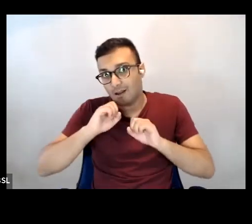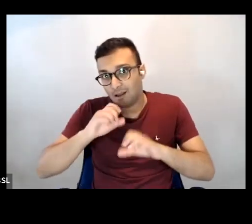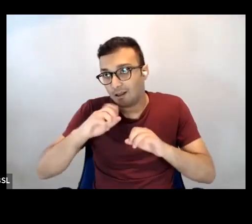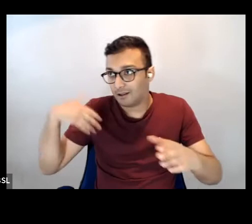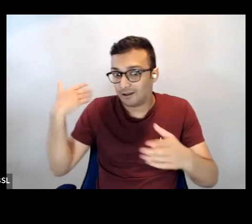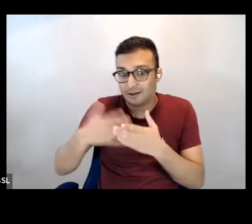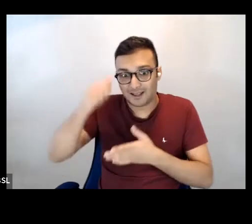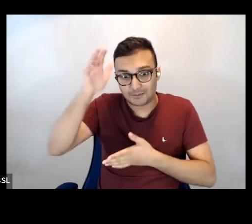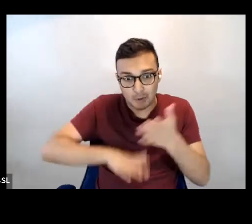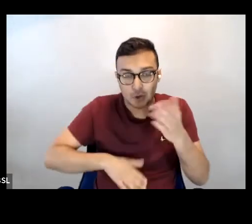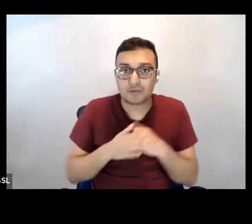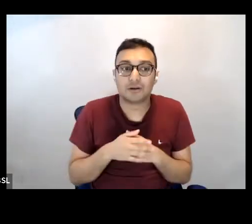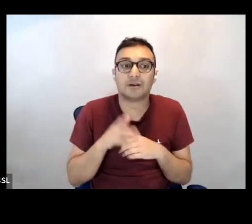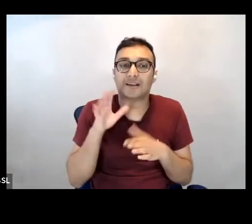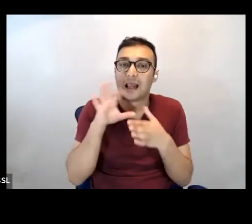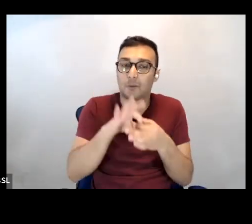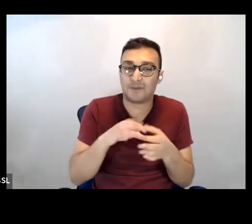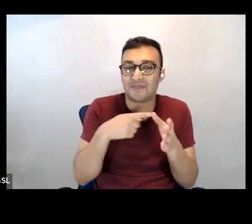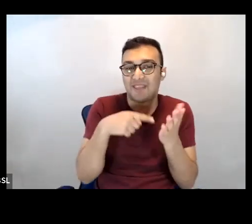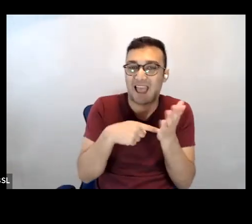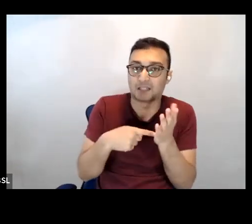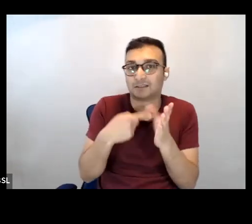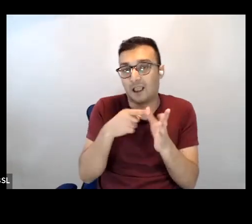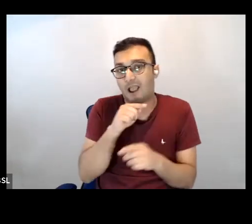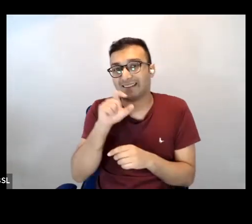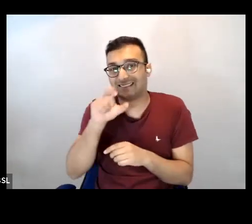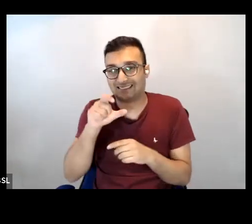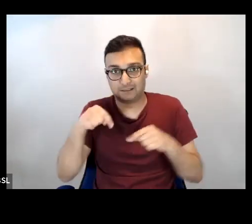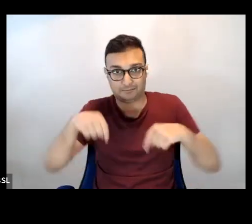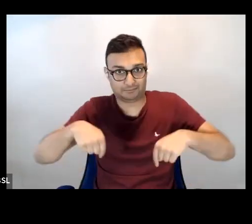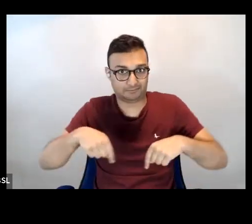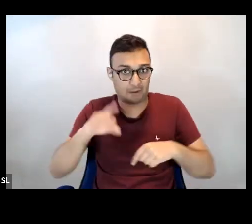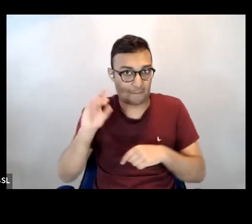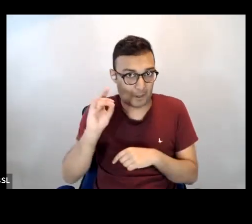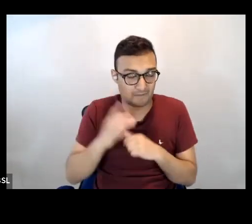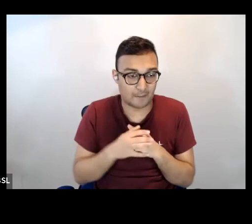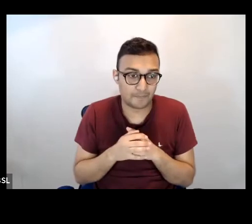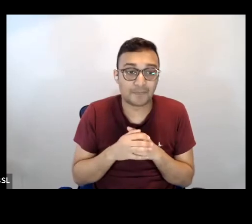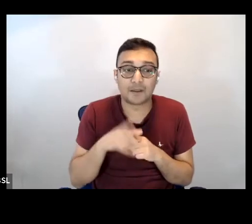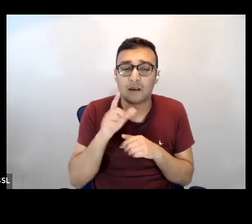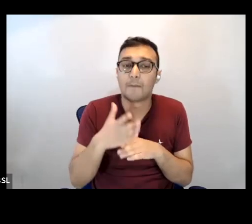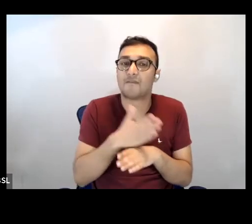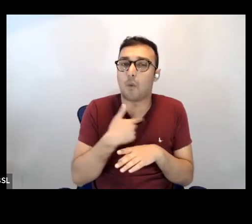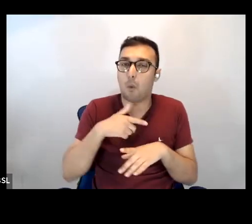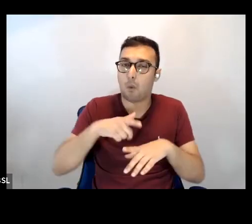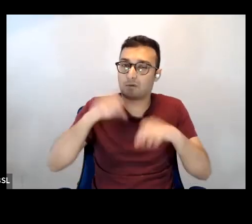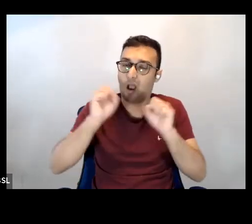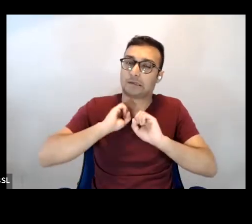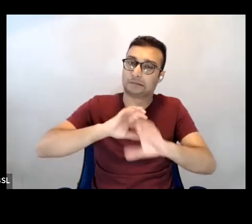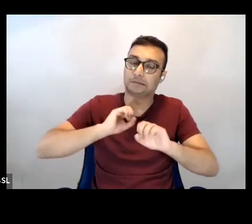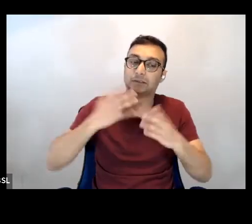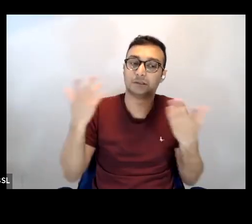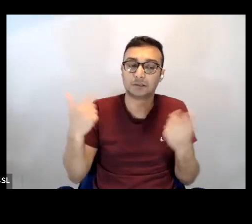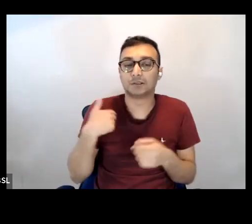the ATAC implementation in Bolivia. But before I share this brief experience, we would like to learn a little bit